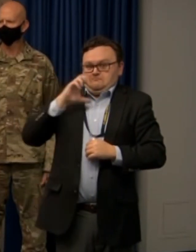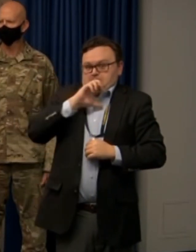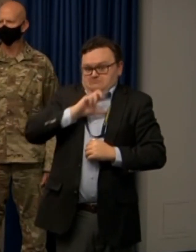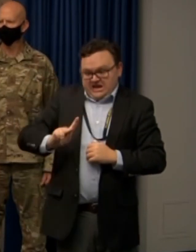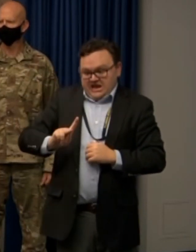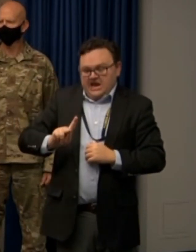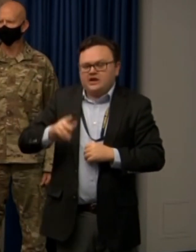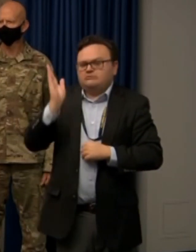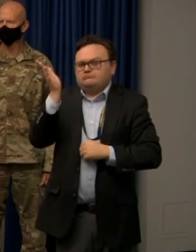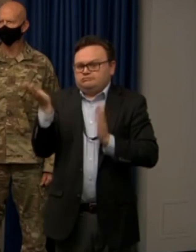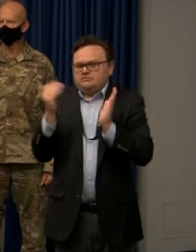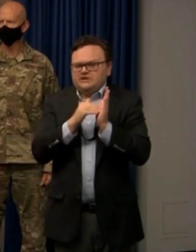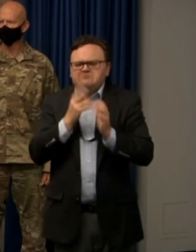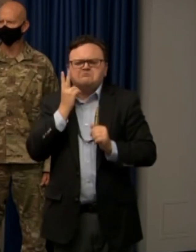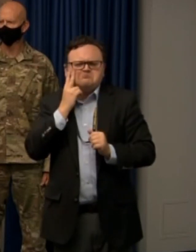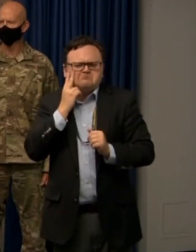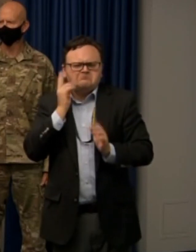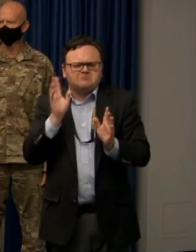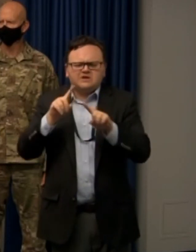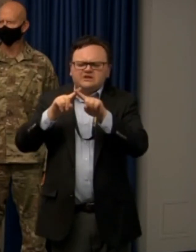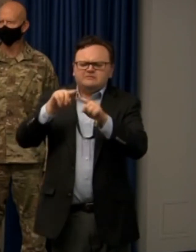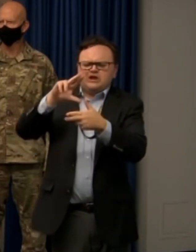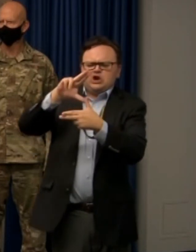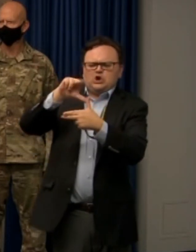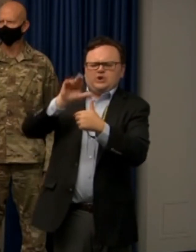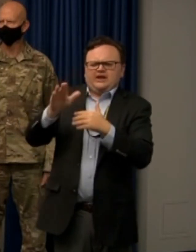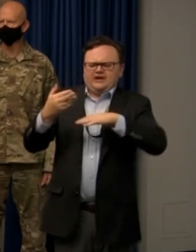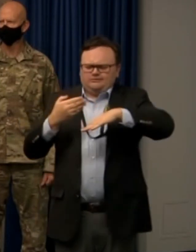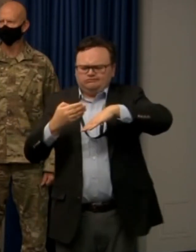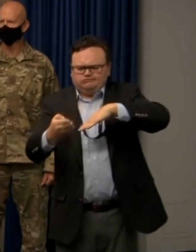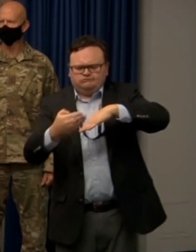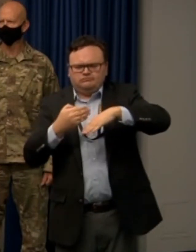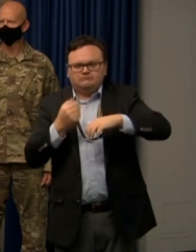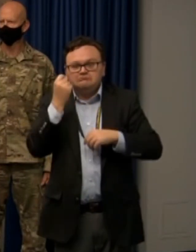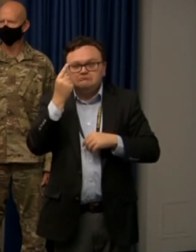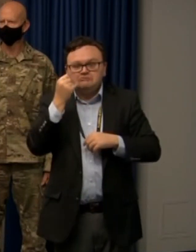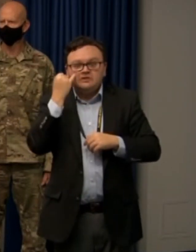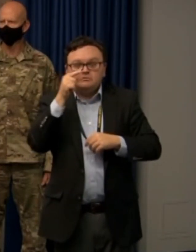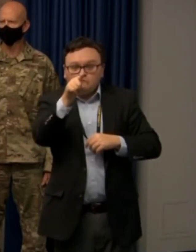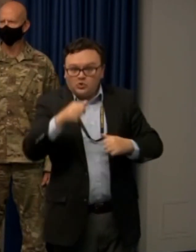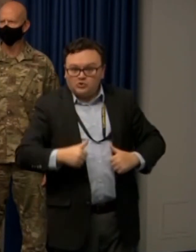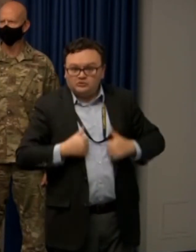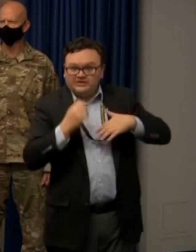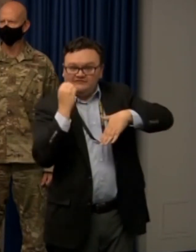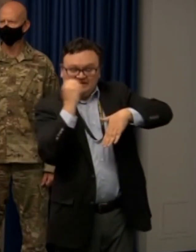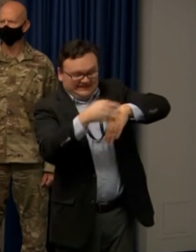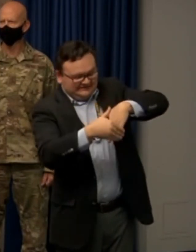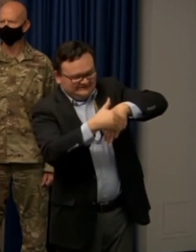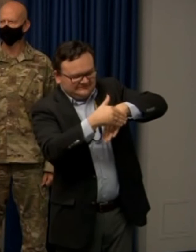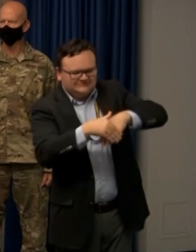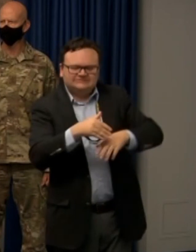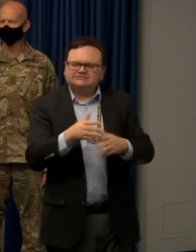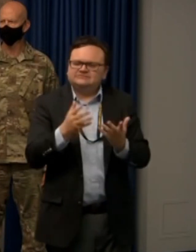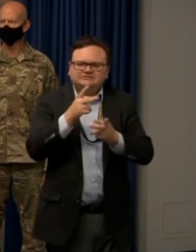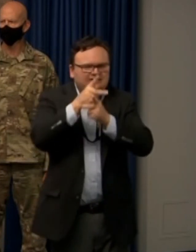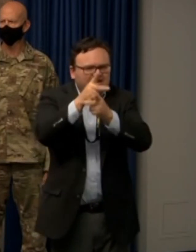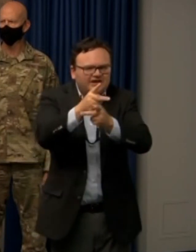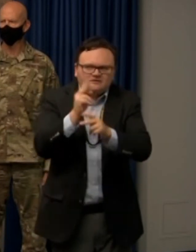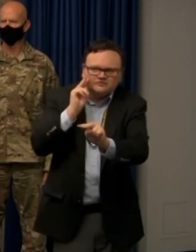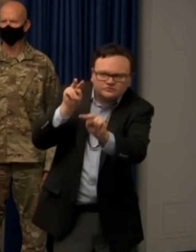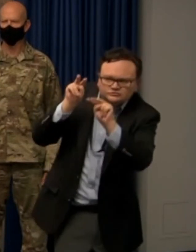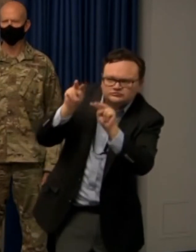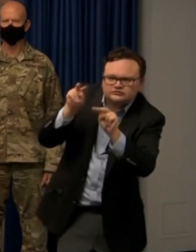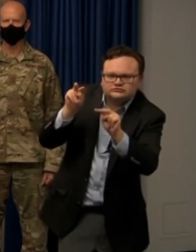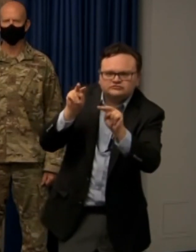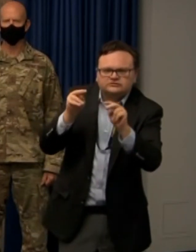does for the update. But I would just tell Floridians, particularly if you're on the east coast of Florida, just monitor this thing. It's